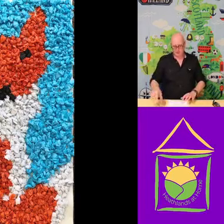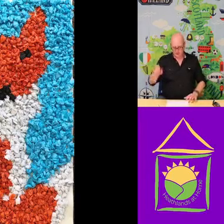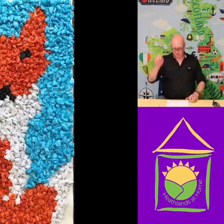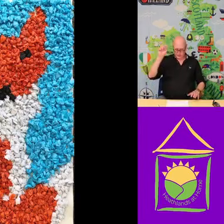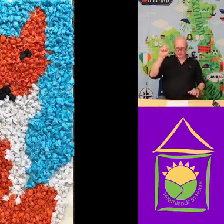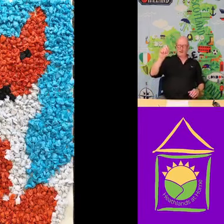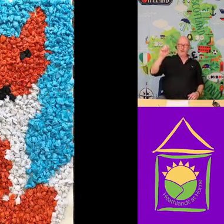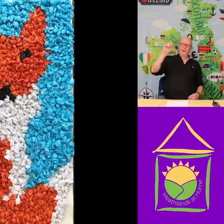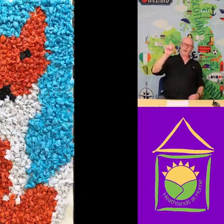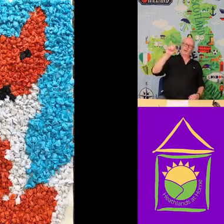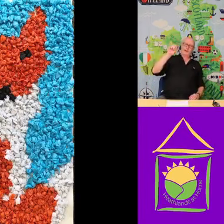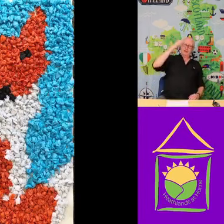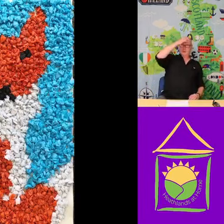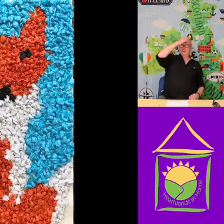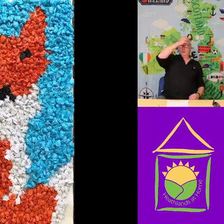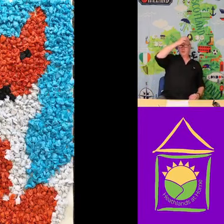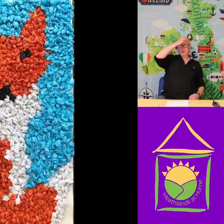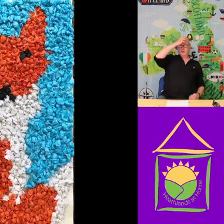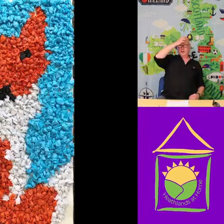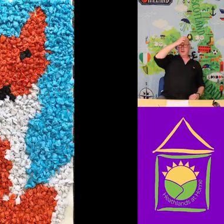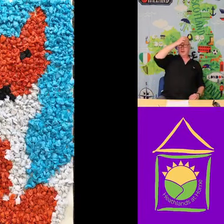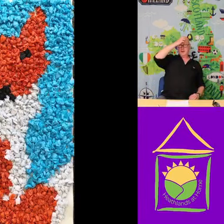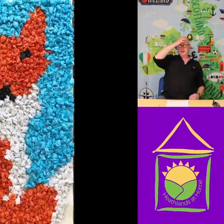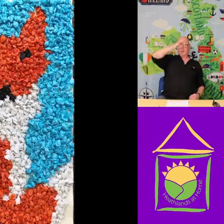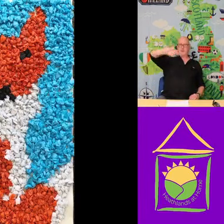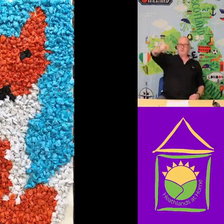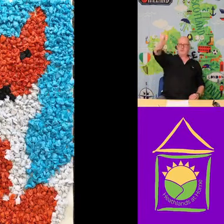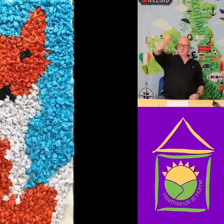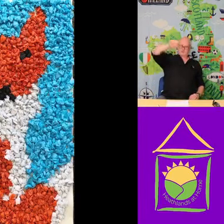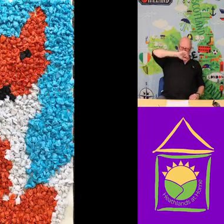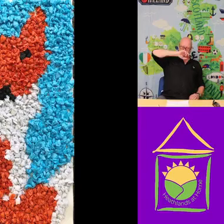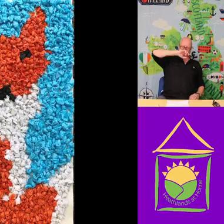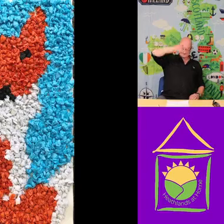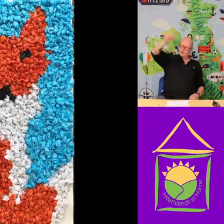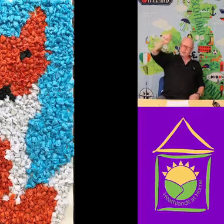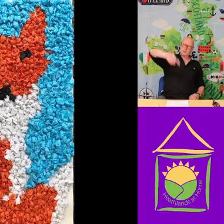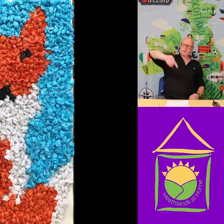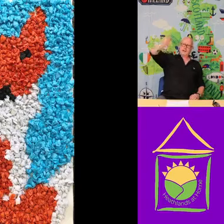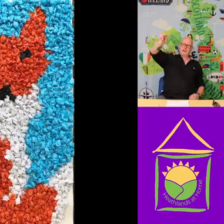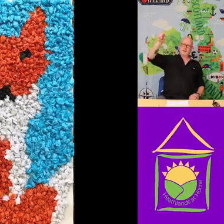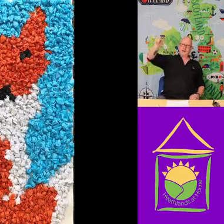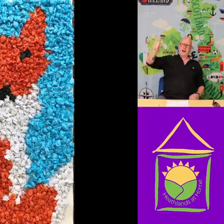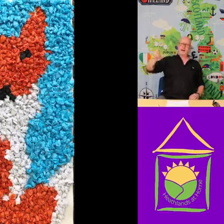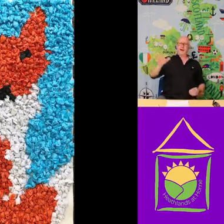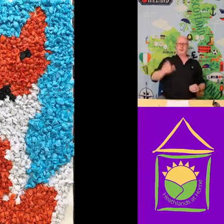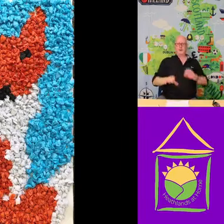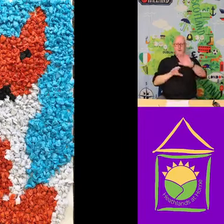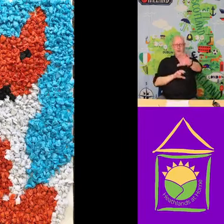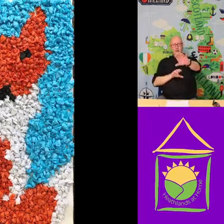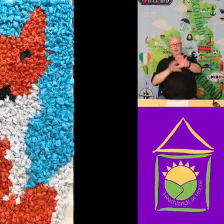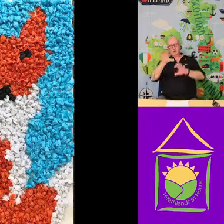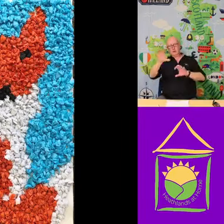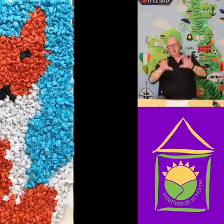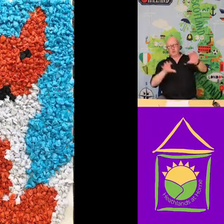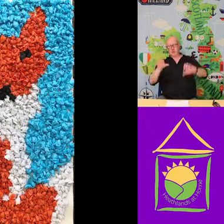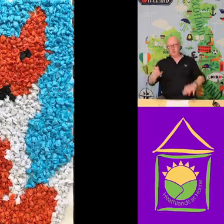But again, look at the actual sort of detail. I think obviously, honestly, did the outline of, you know, what colours go where. I like